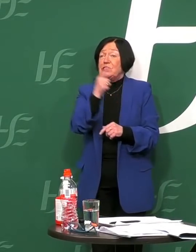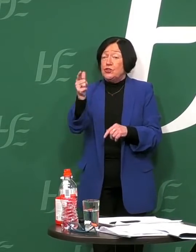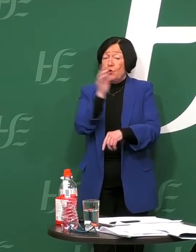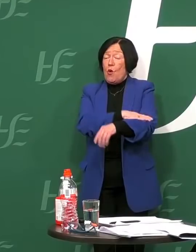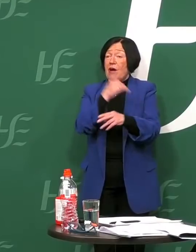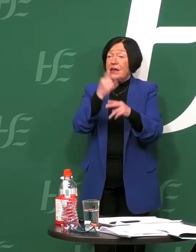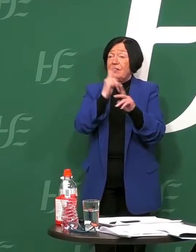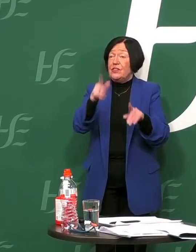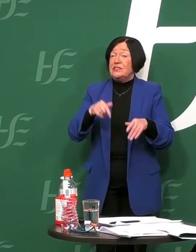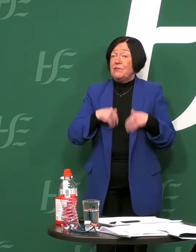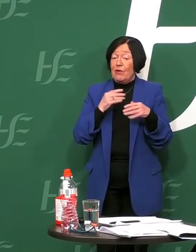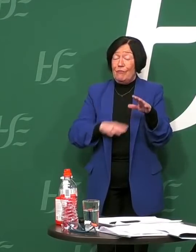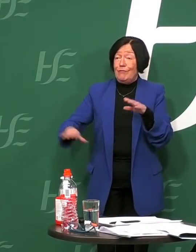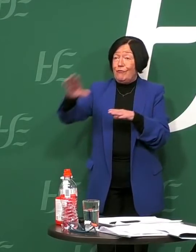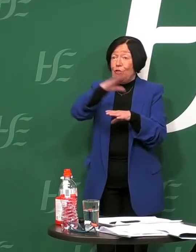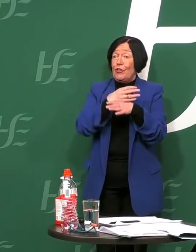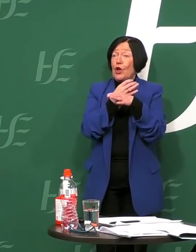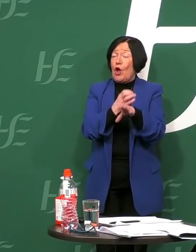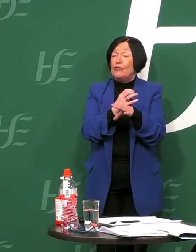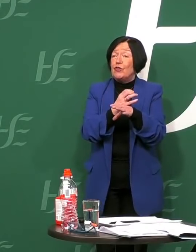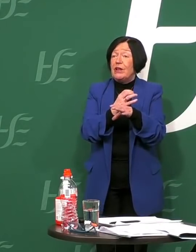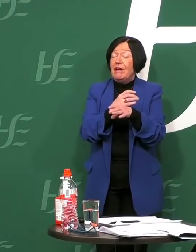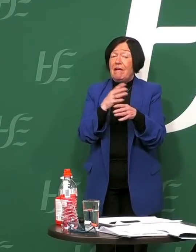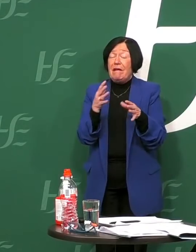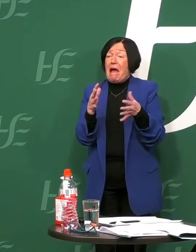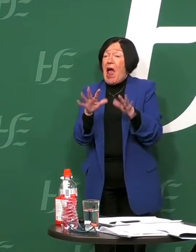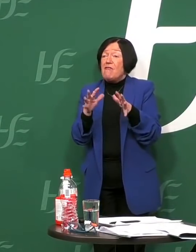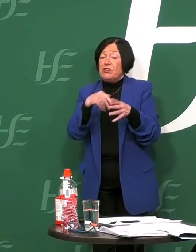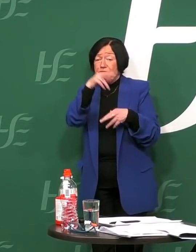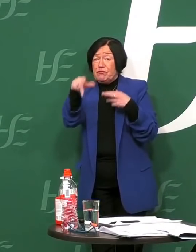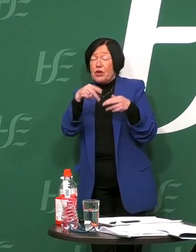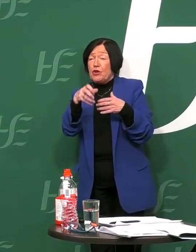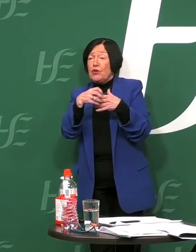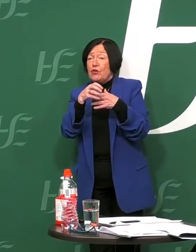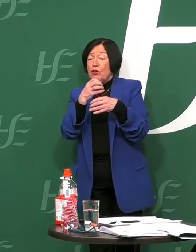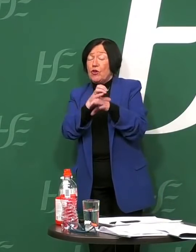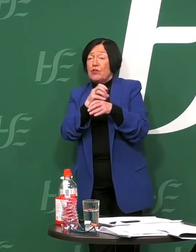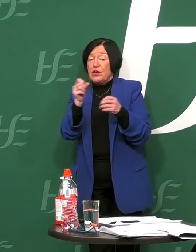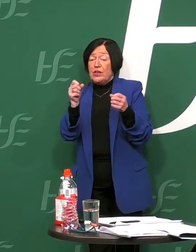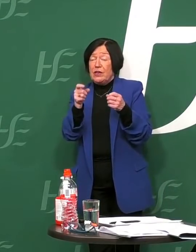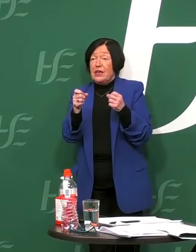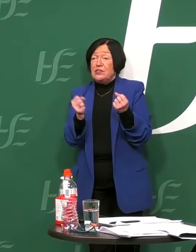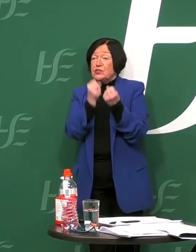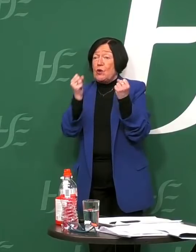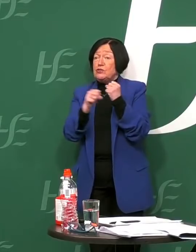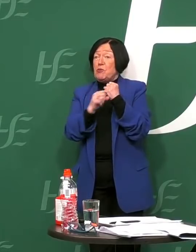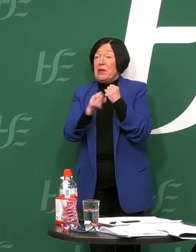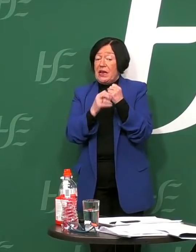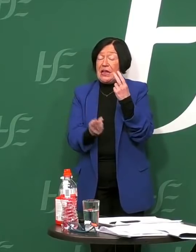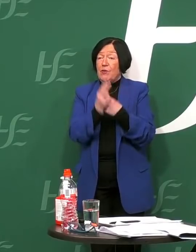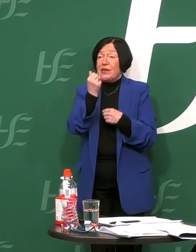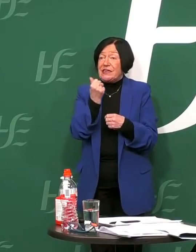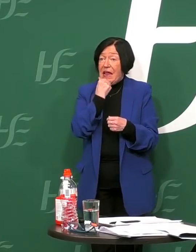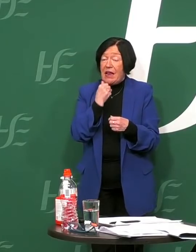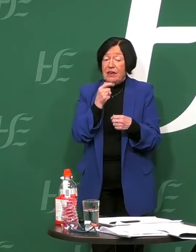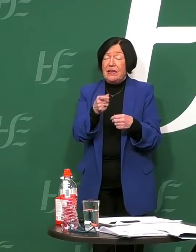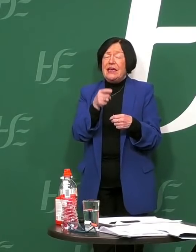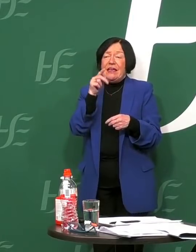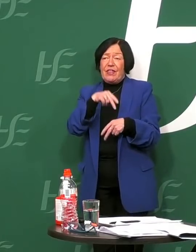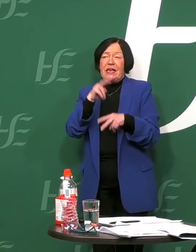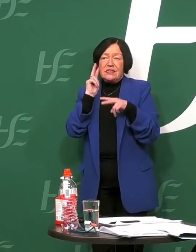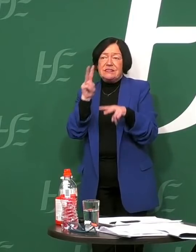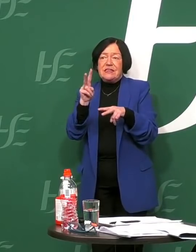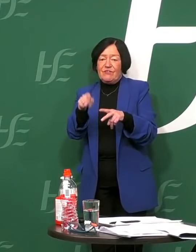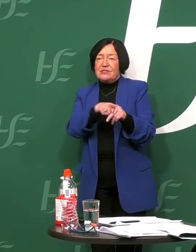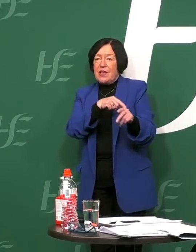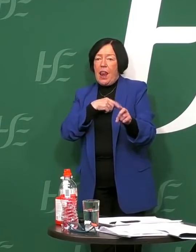this morning and running throughout the country today. And on average, you know, looking across the country on our social media channels, we're keeping people up to date with waiting times so they can see if